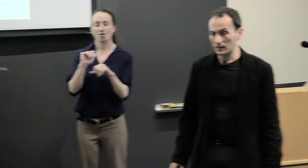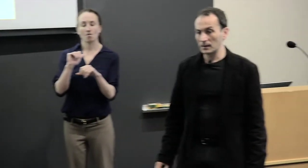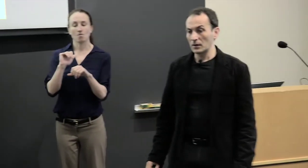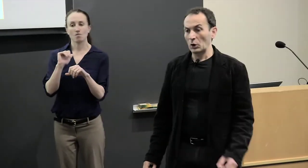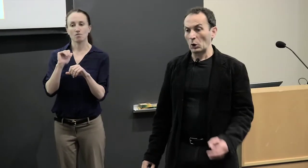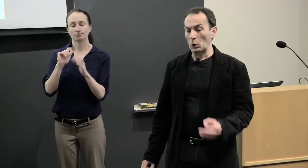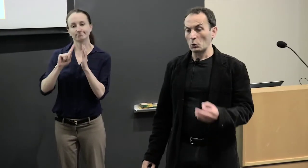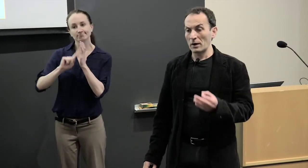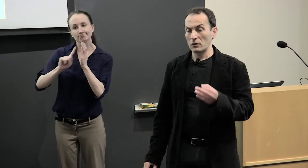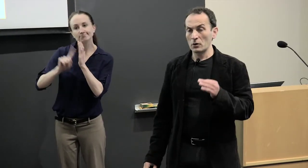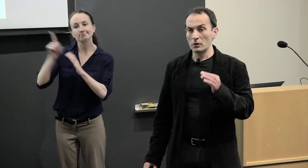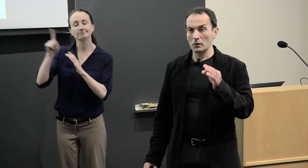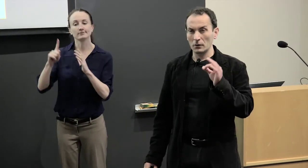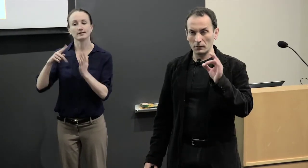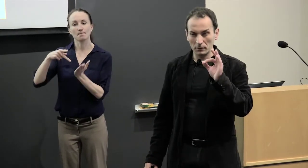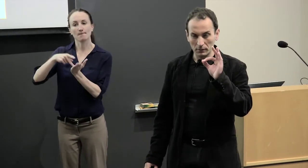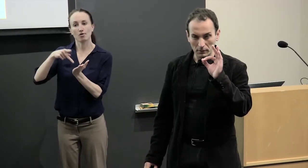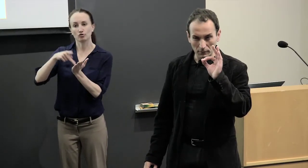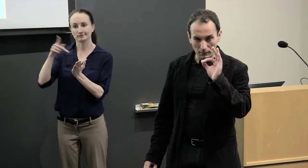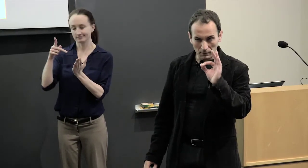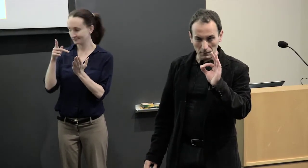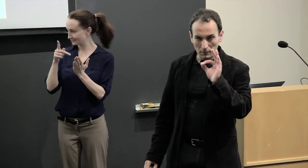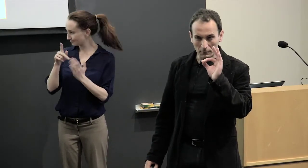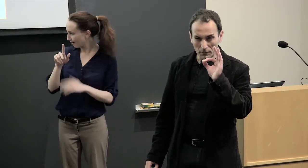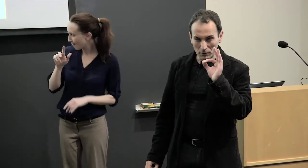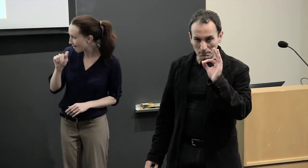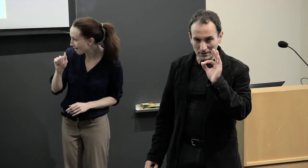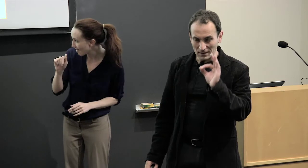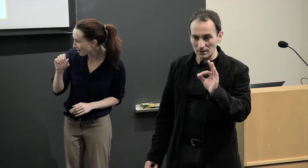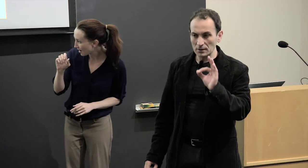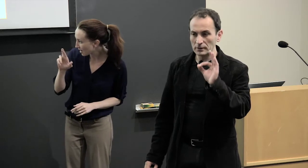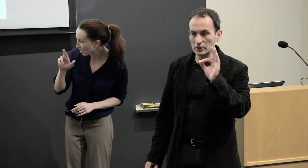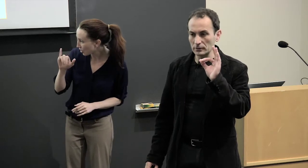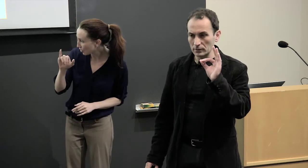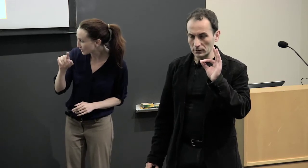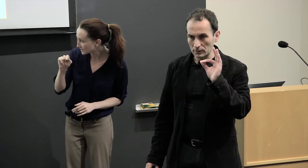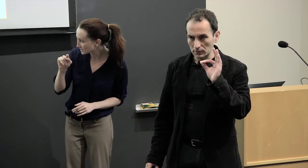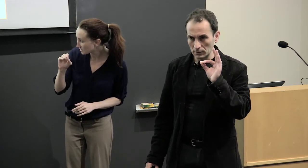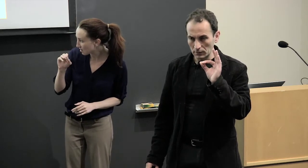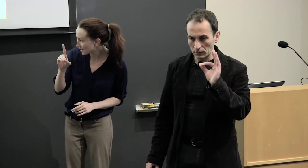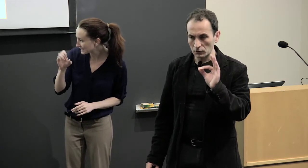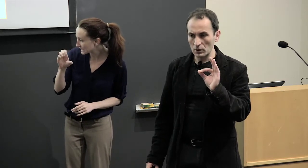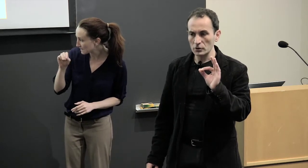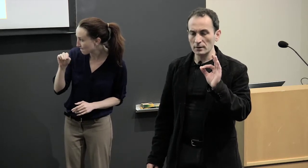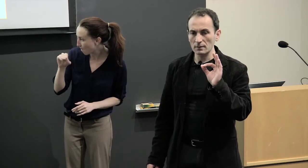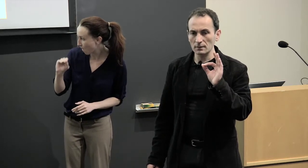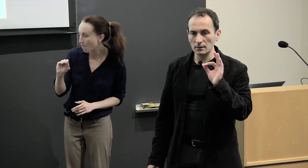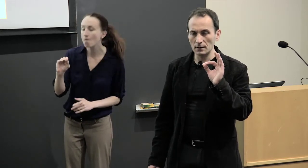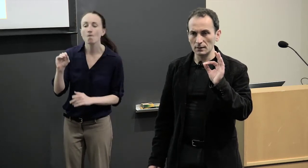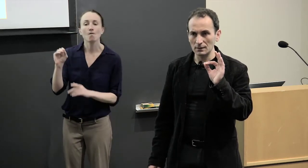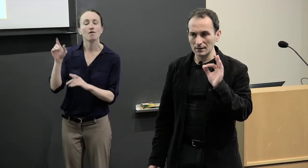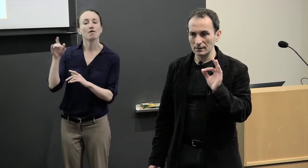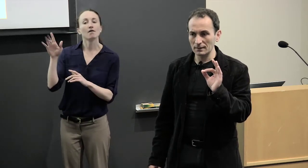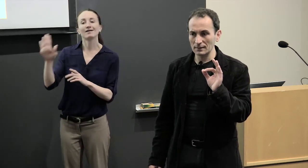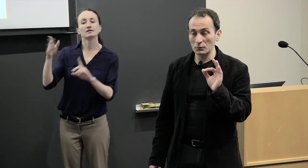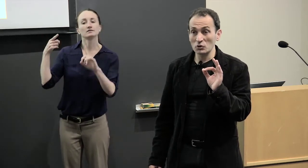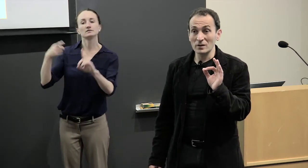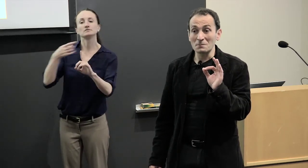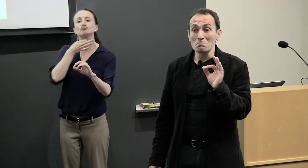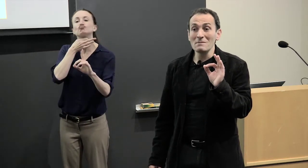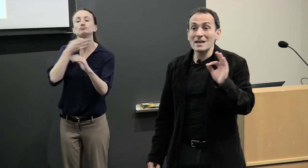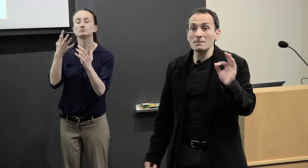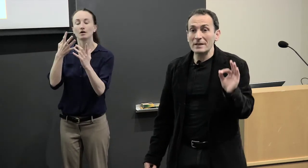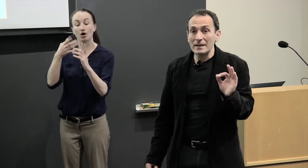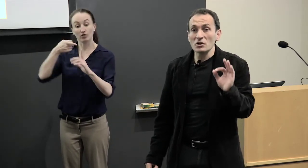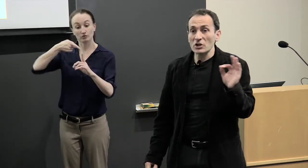Asking whether the very particular constructions in Italian sign language